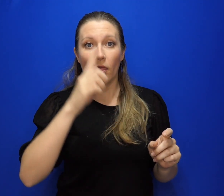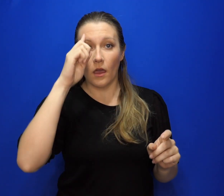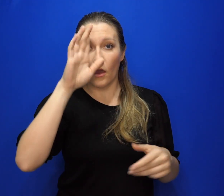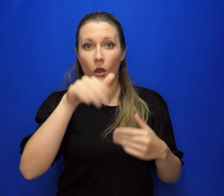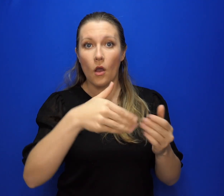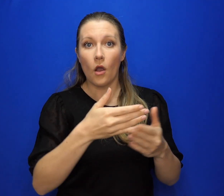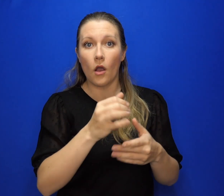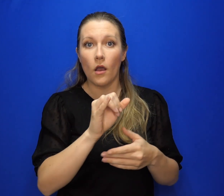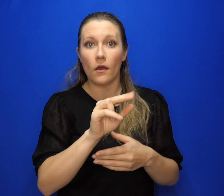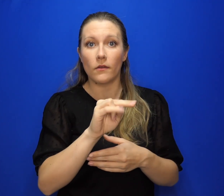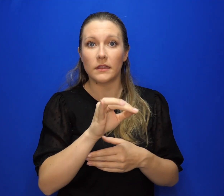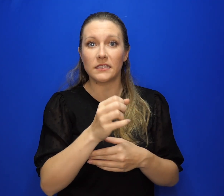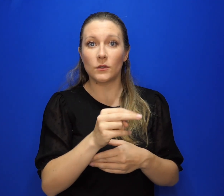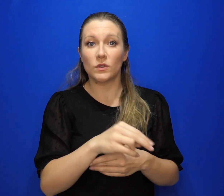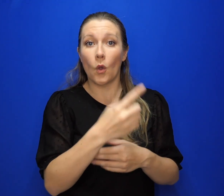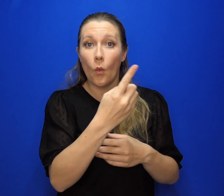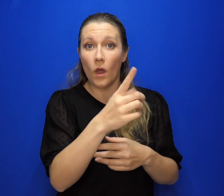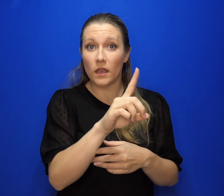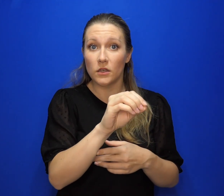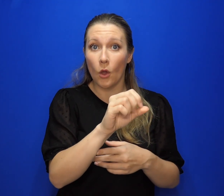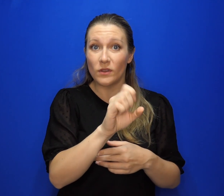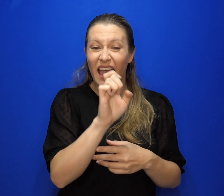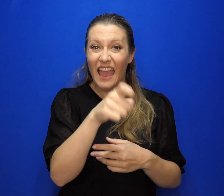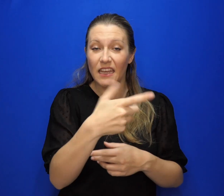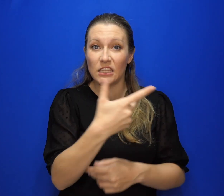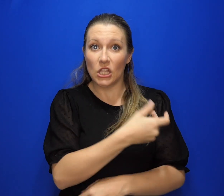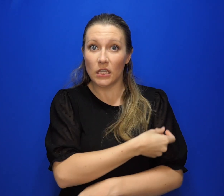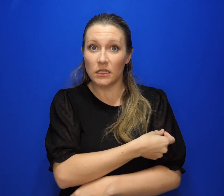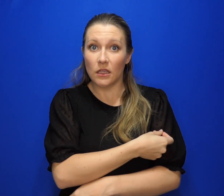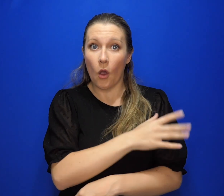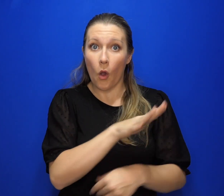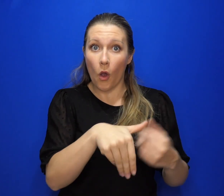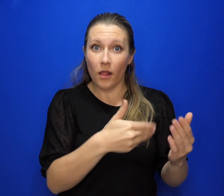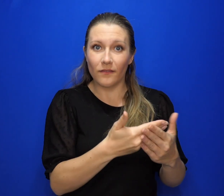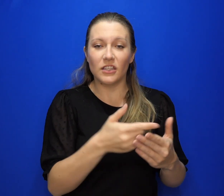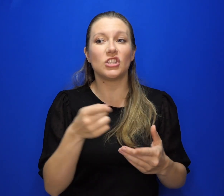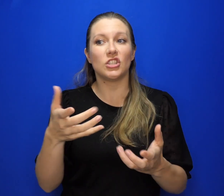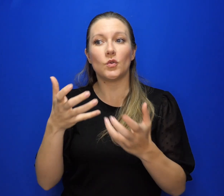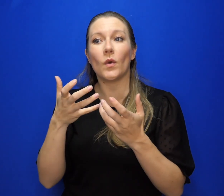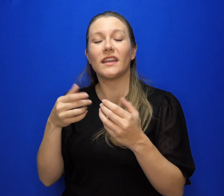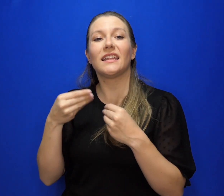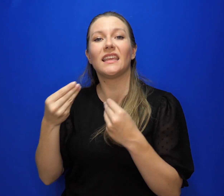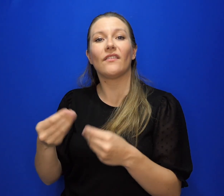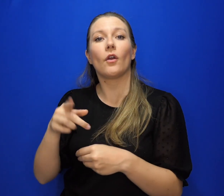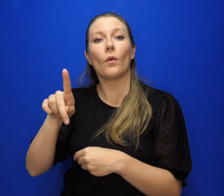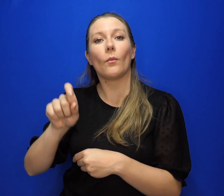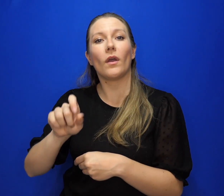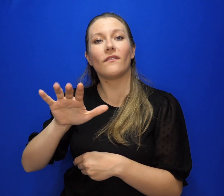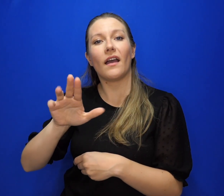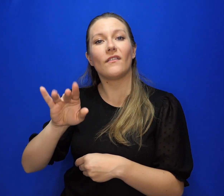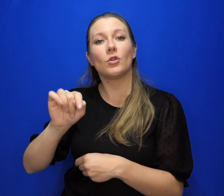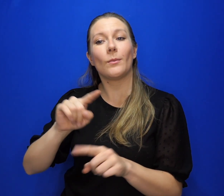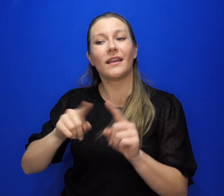literally all the insulin in the vial was a dose and had to go in? She wanted to give her 1.5 units and gave her 150 units of